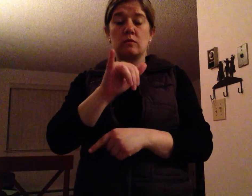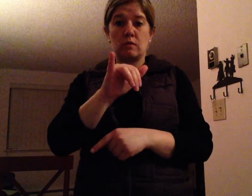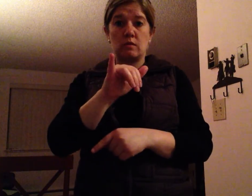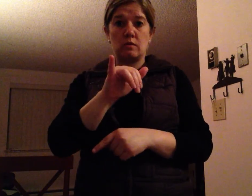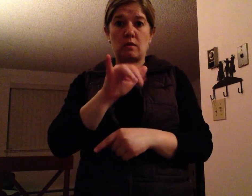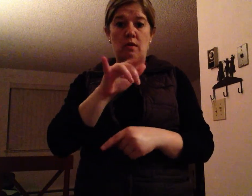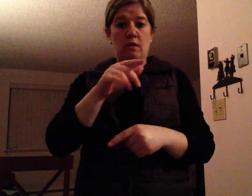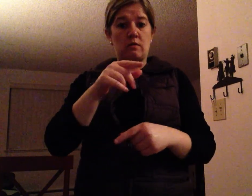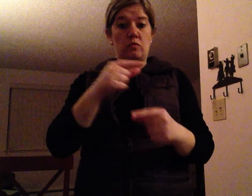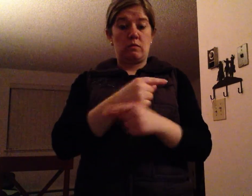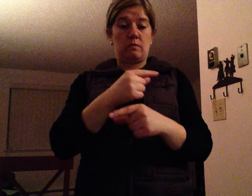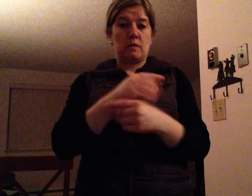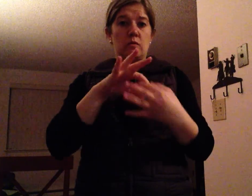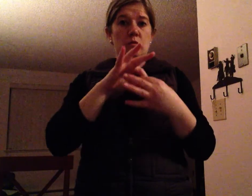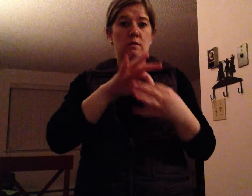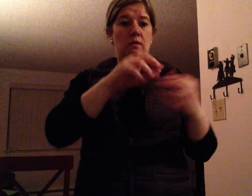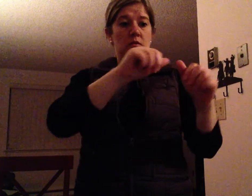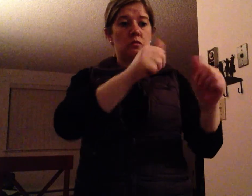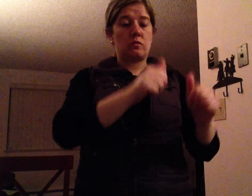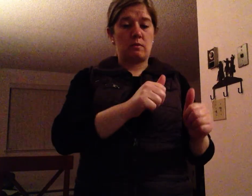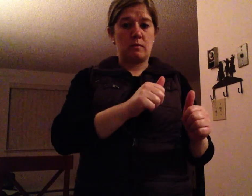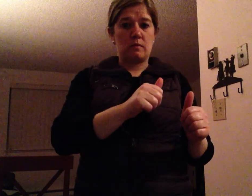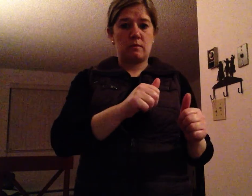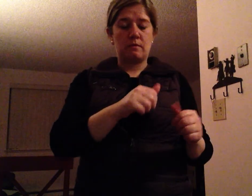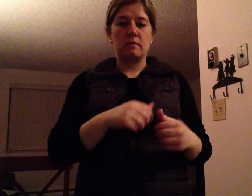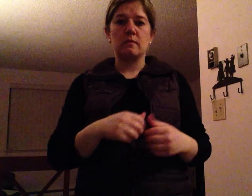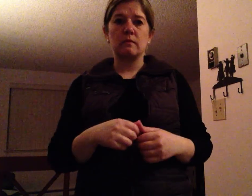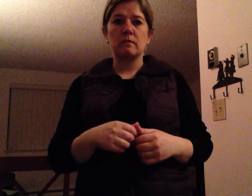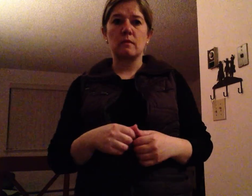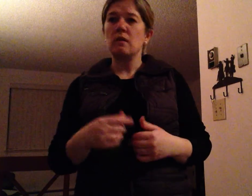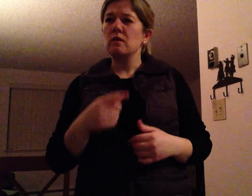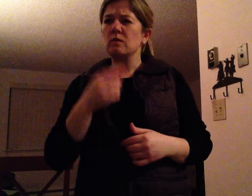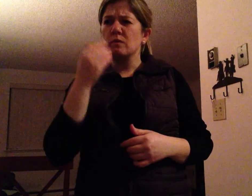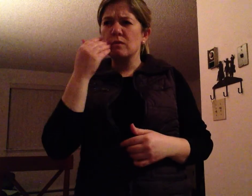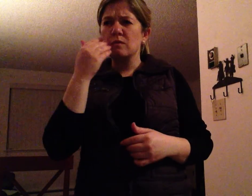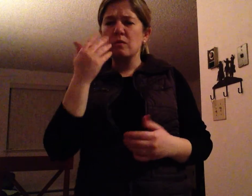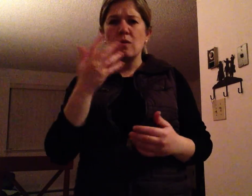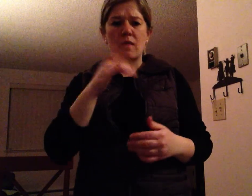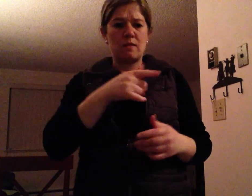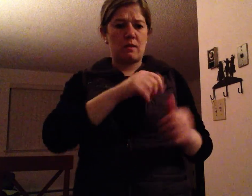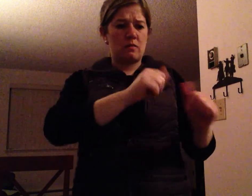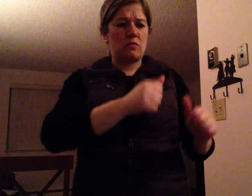is a hexagon. Good. Very good. It's the yellow hexagon. It has how many sides, Danny?